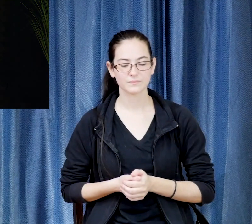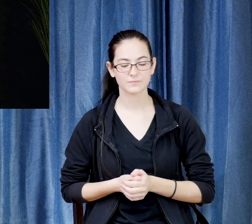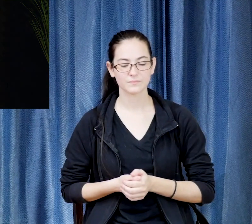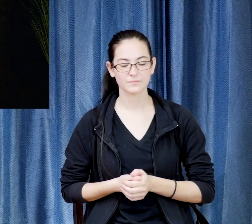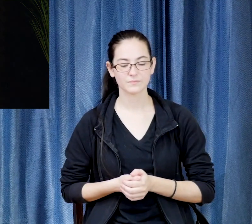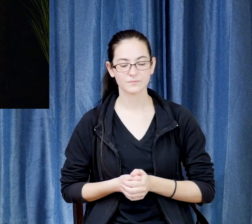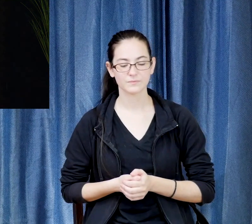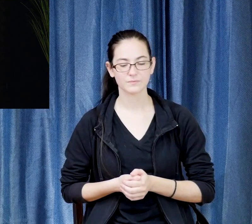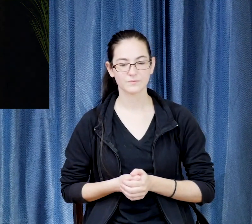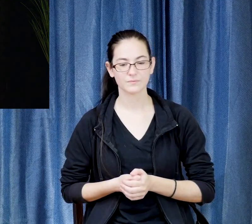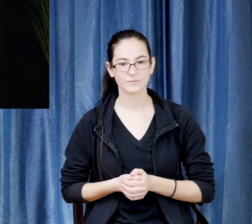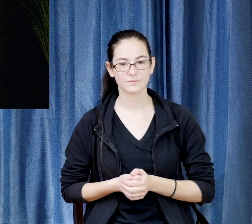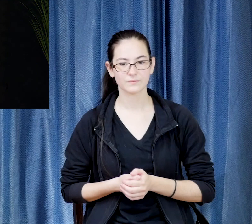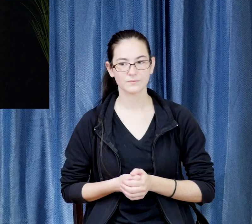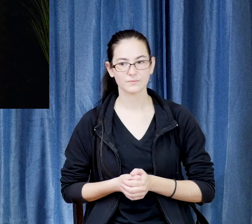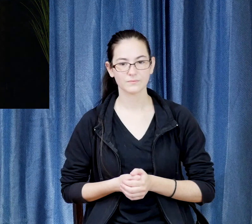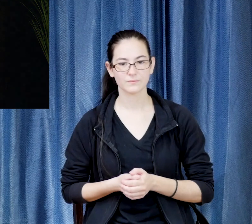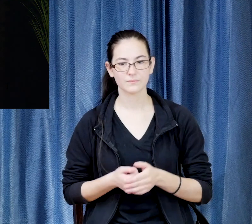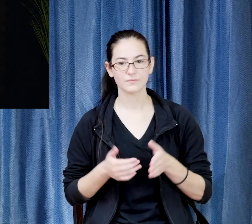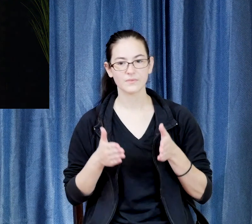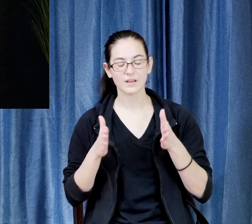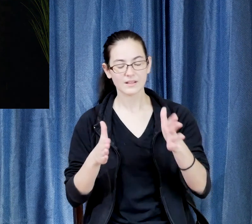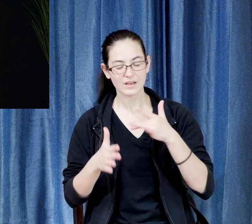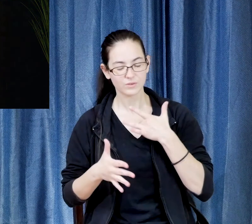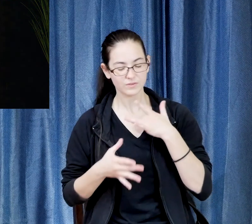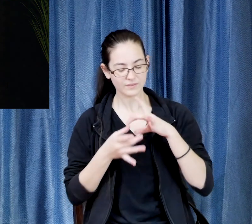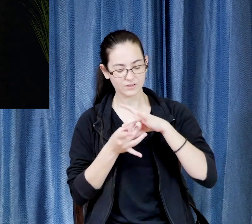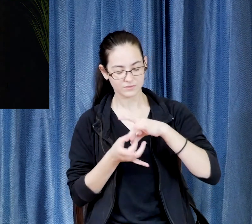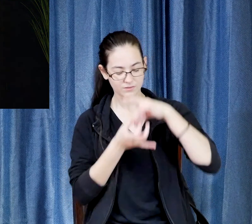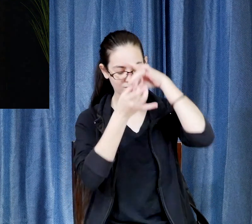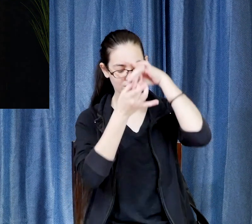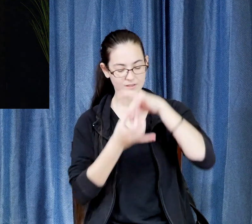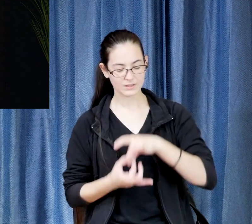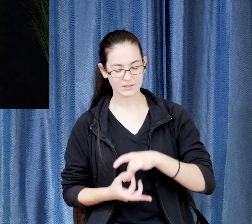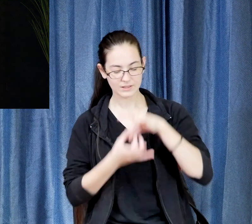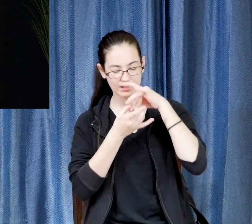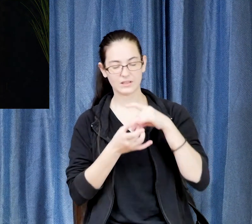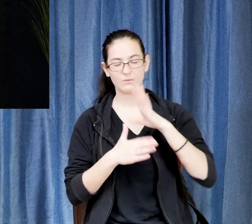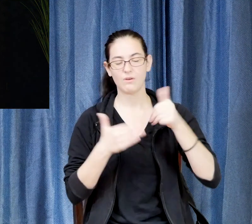Allow your sense of connection with all of life.